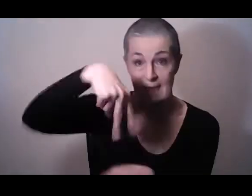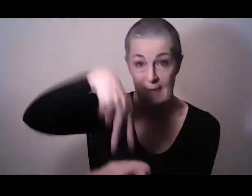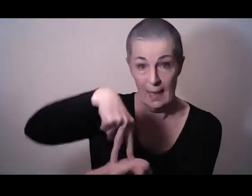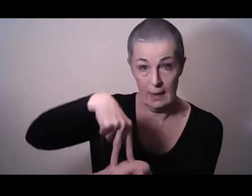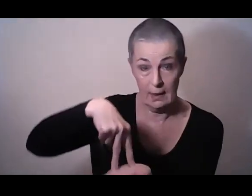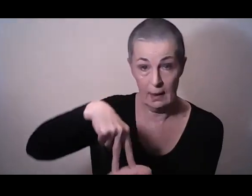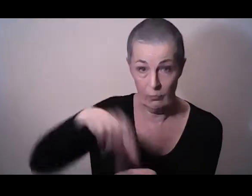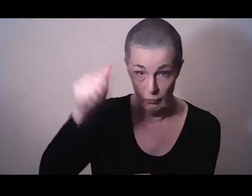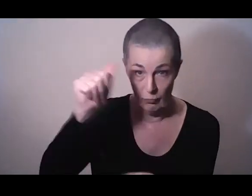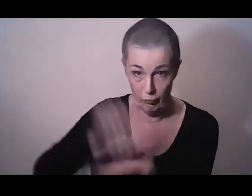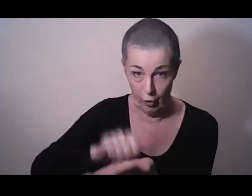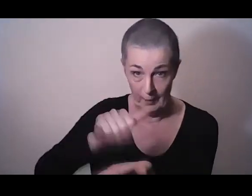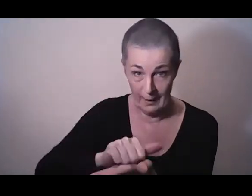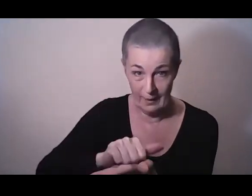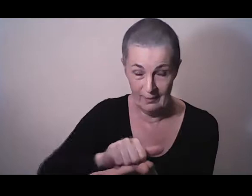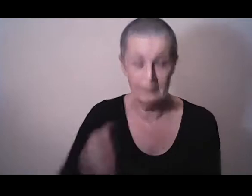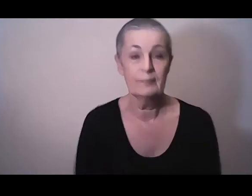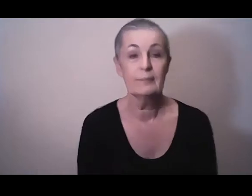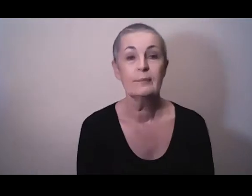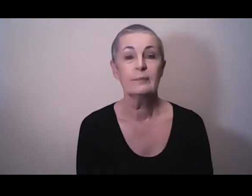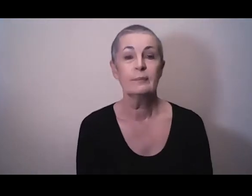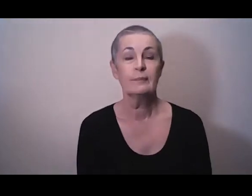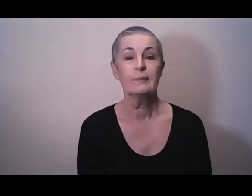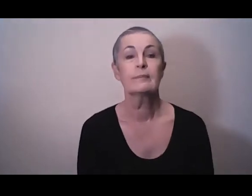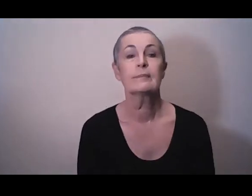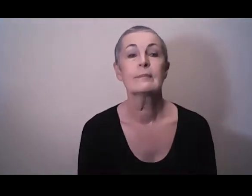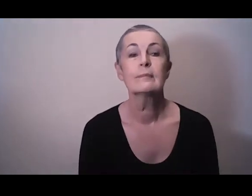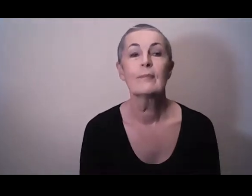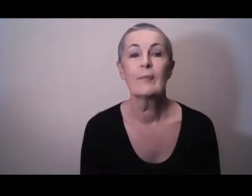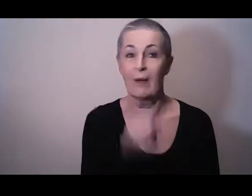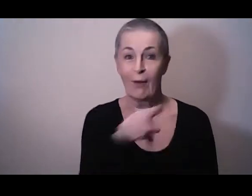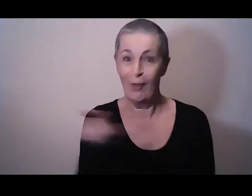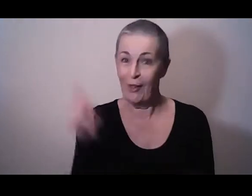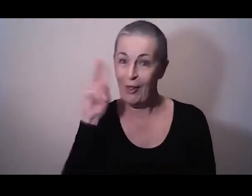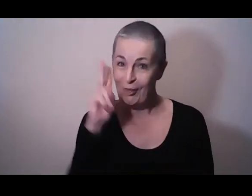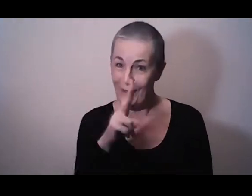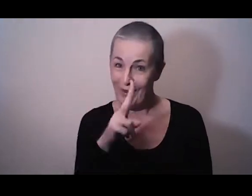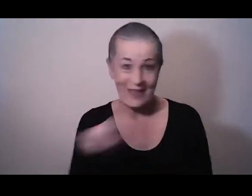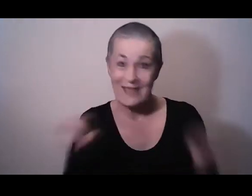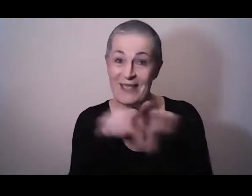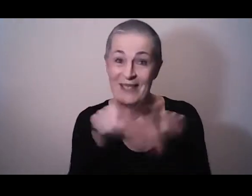the horse stance. So it's like sitting astride a horse.